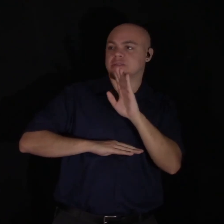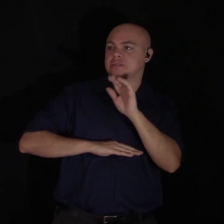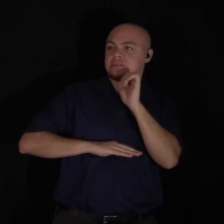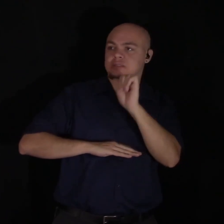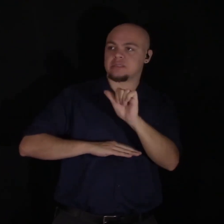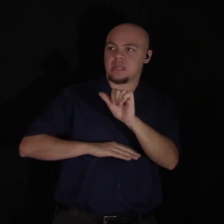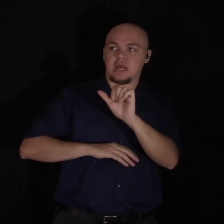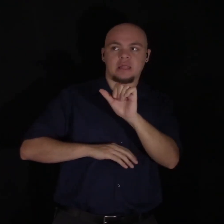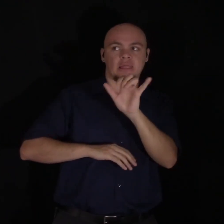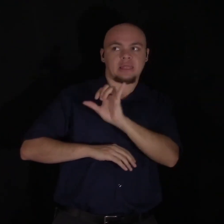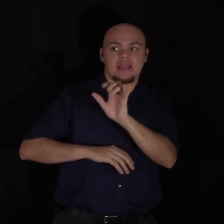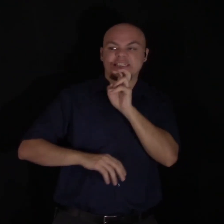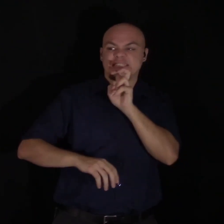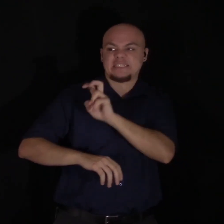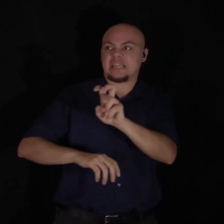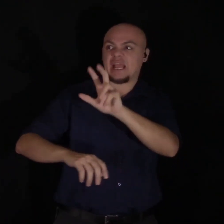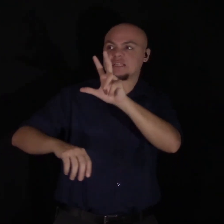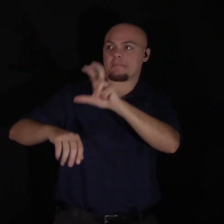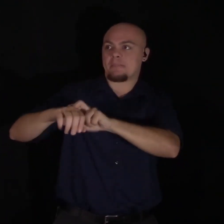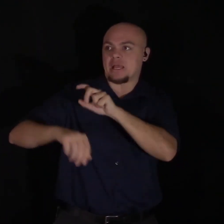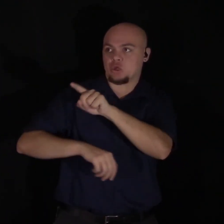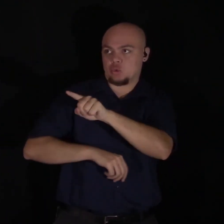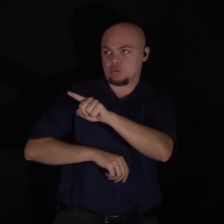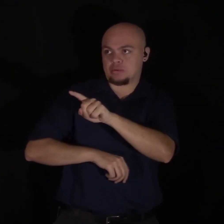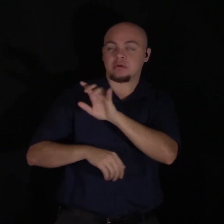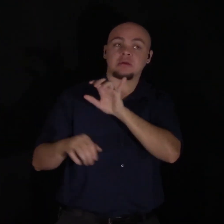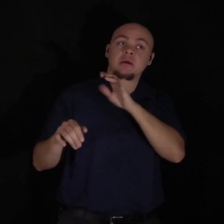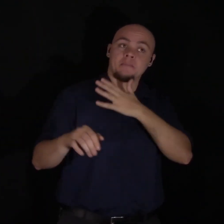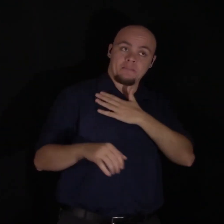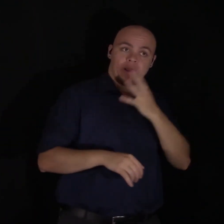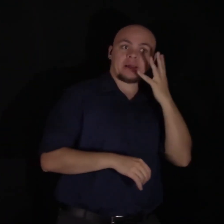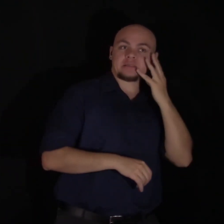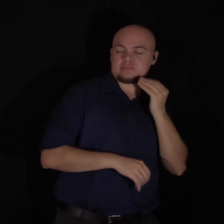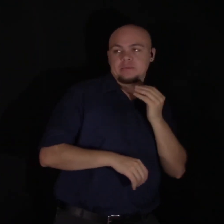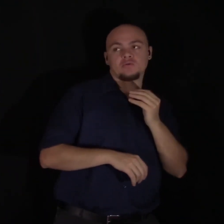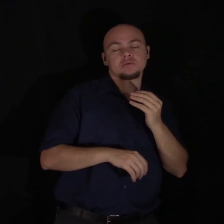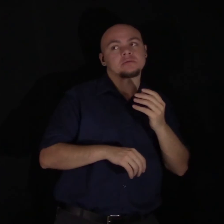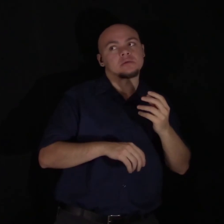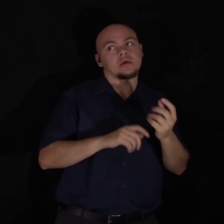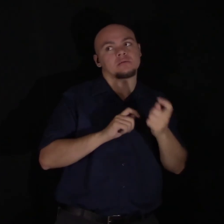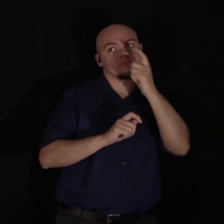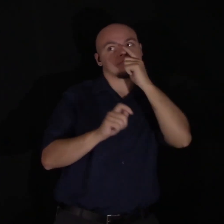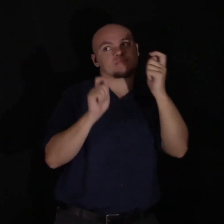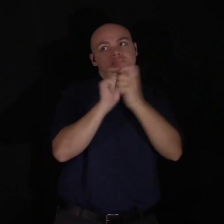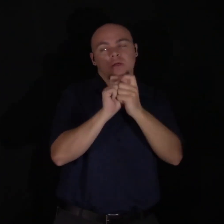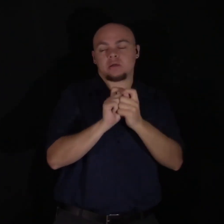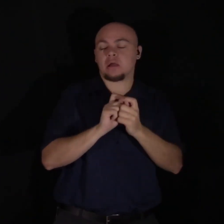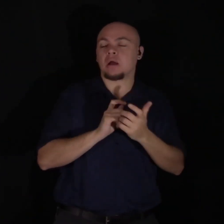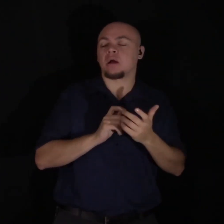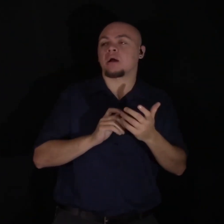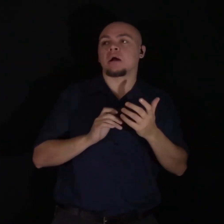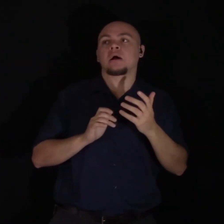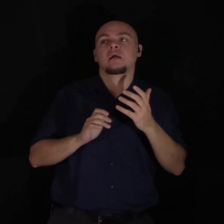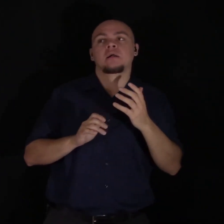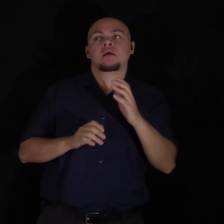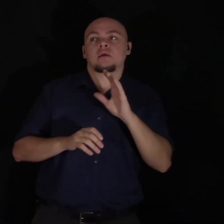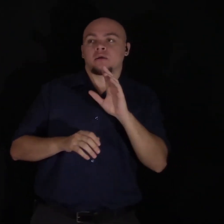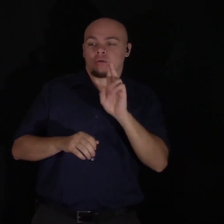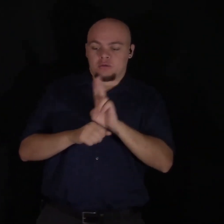been. I do not know that the relation of my disasters will be useful to you. Yet, when I reflect that you